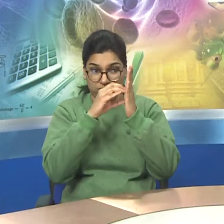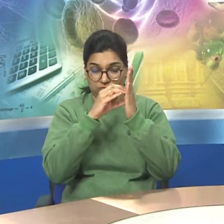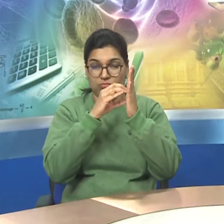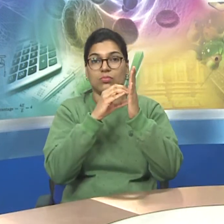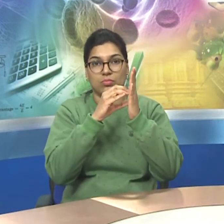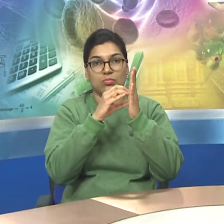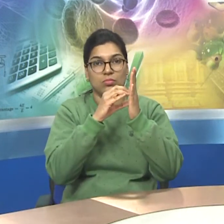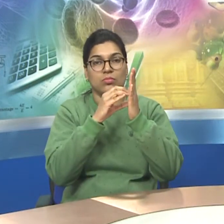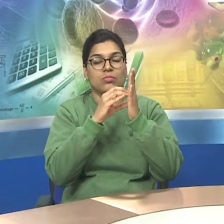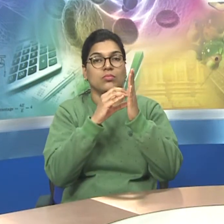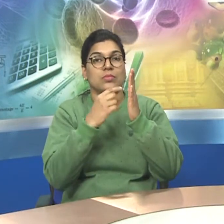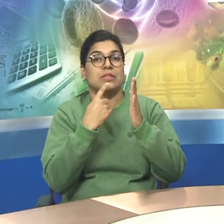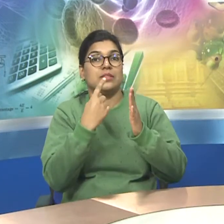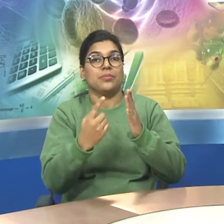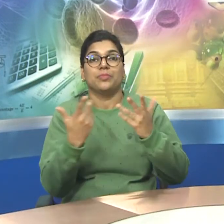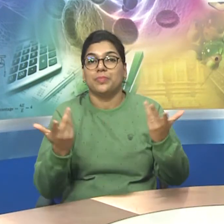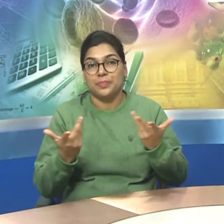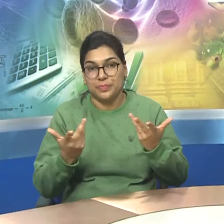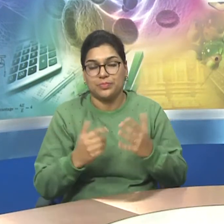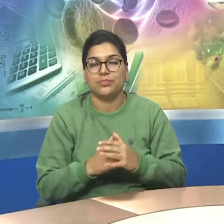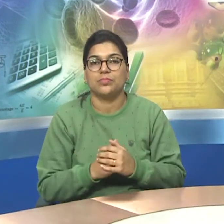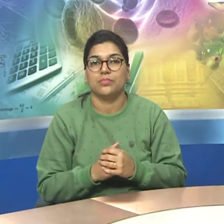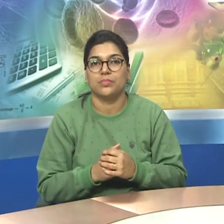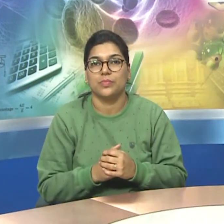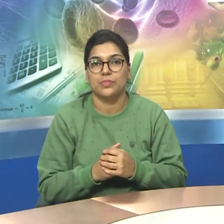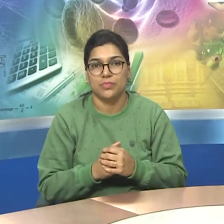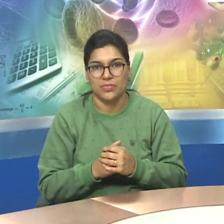This is the next 2 lines.